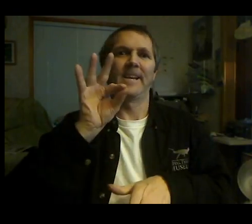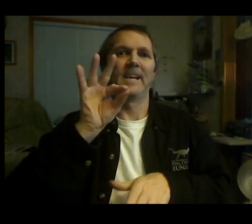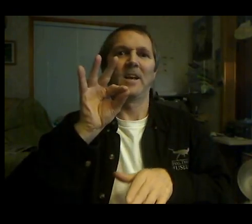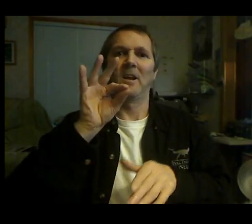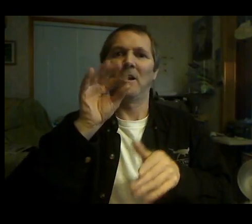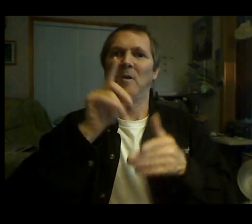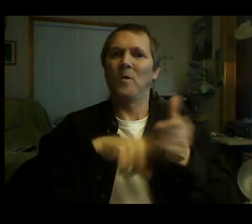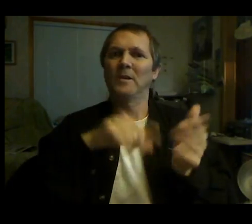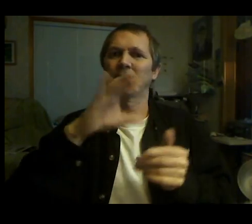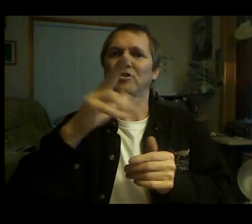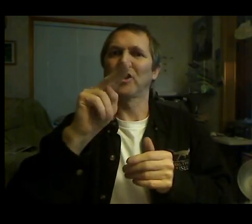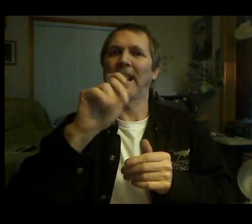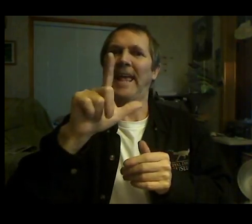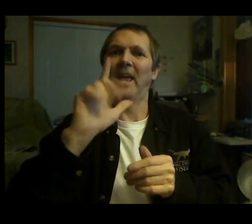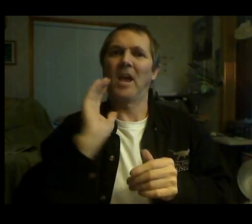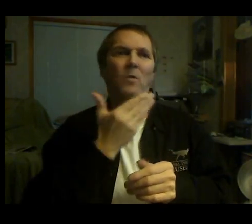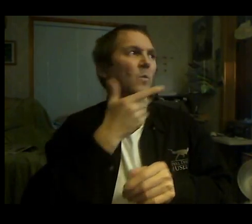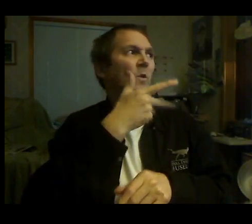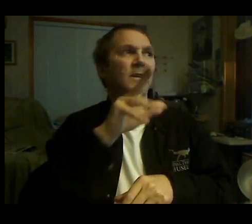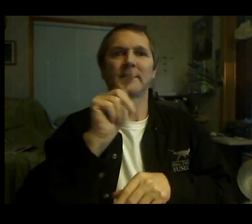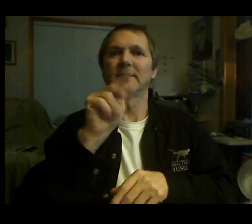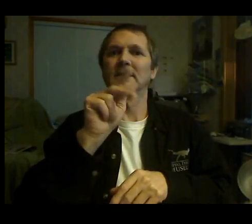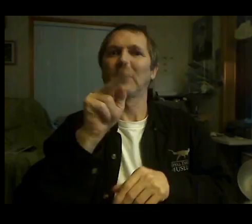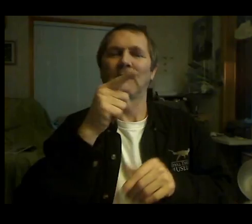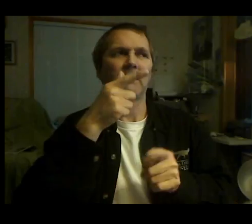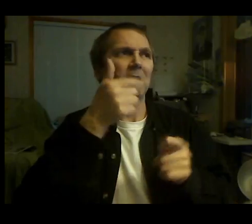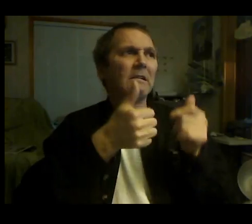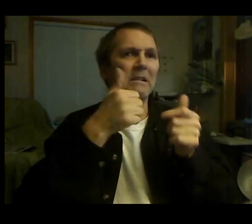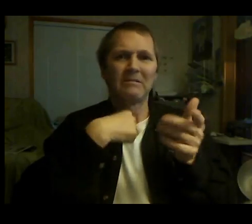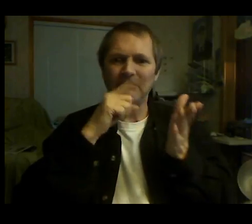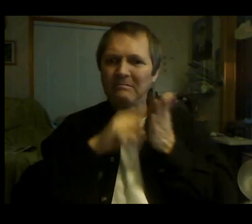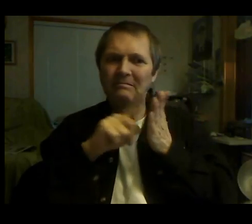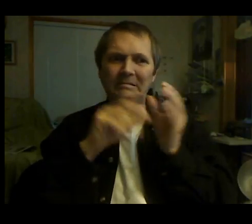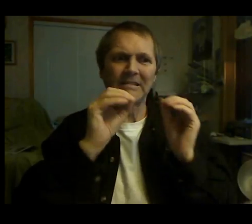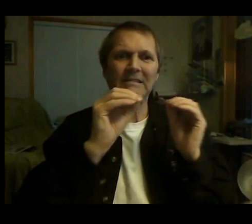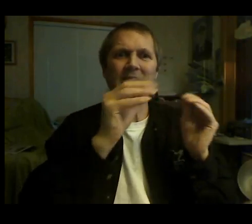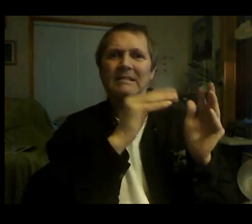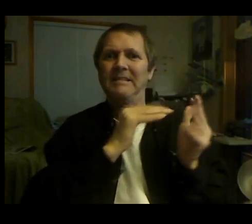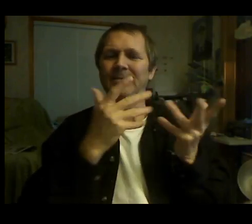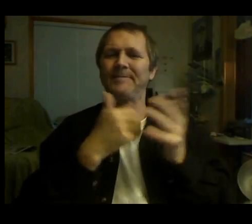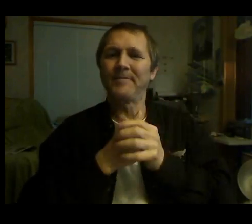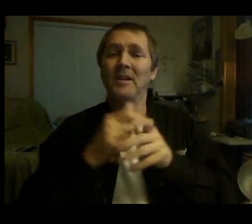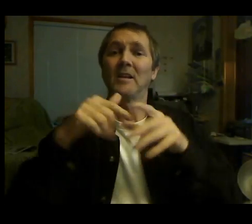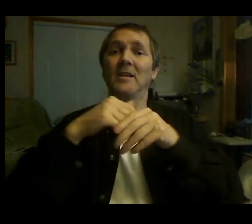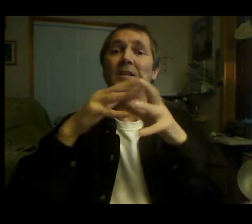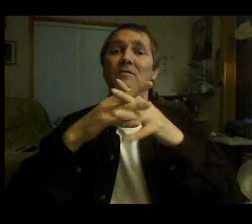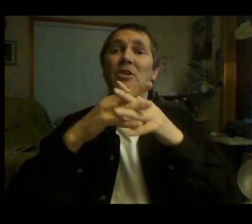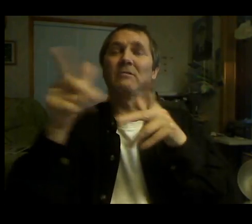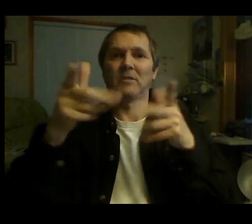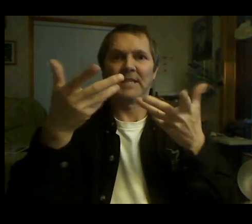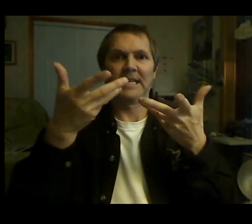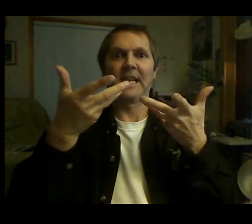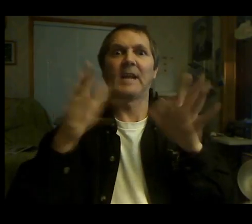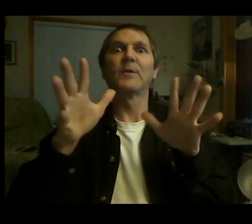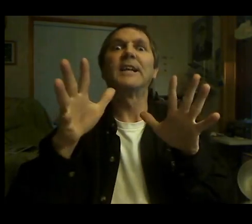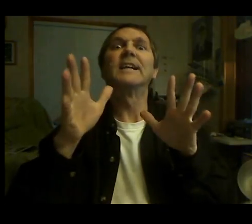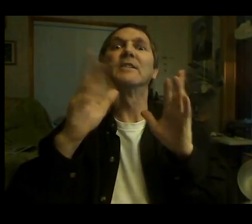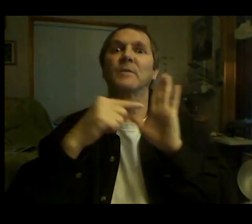The overwhelming issue here is jobs. Just 8 weeks to election day. Local Democrats are still replying to rumors their candidates won't